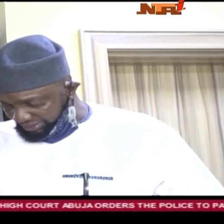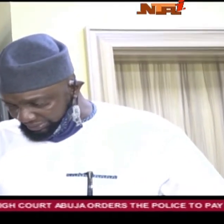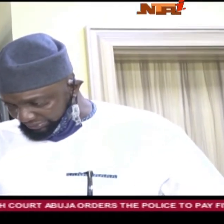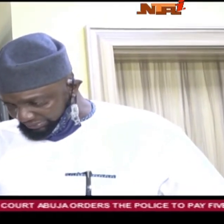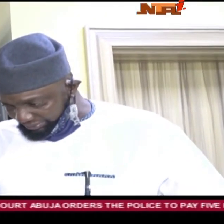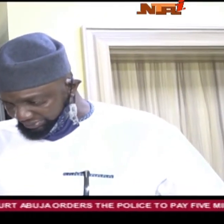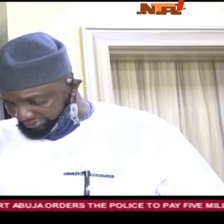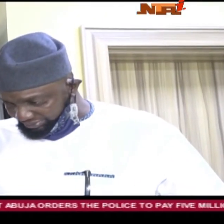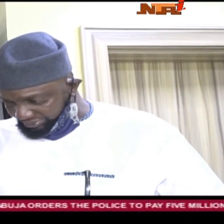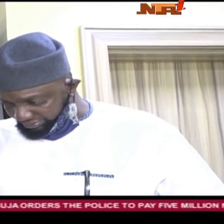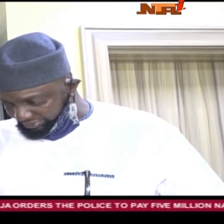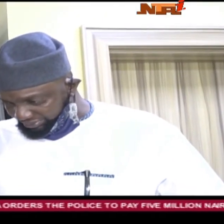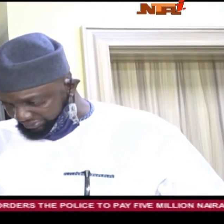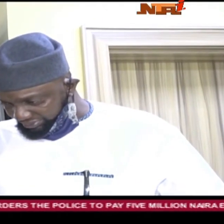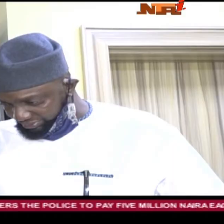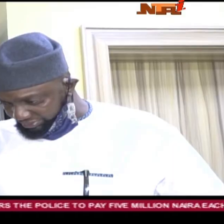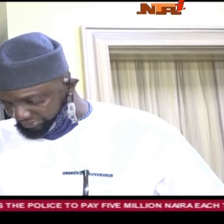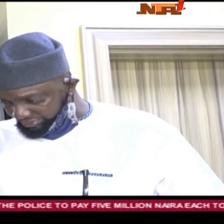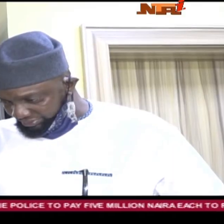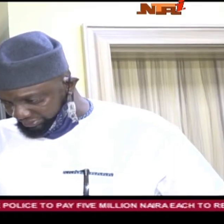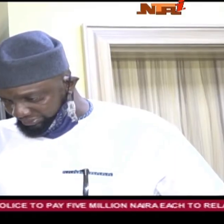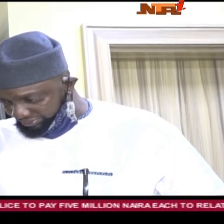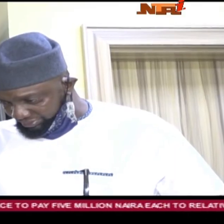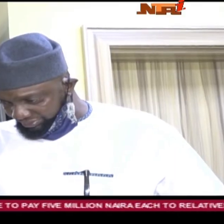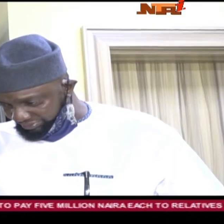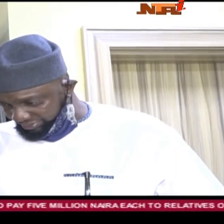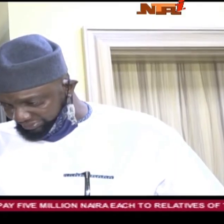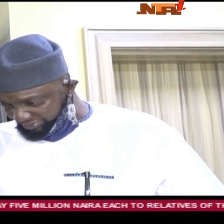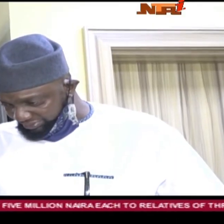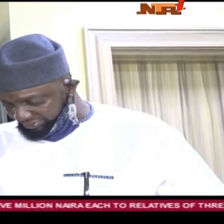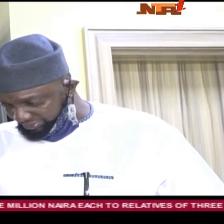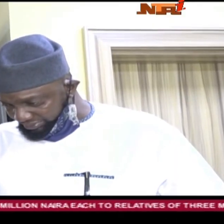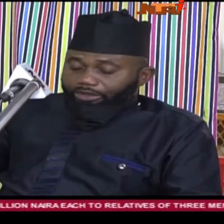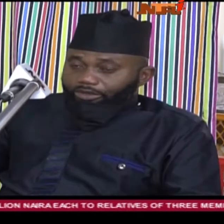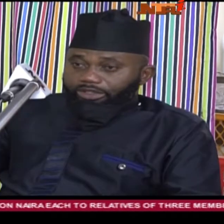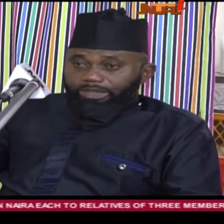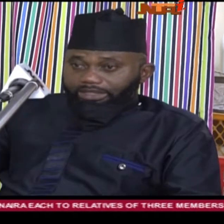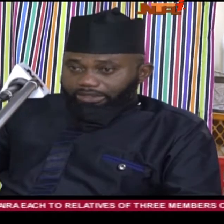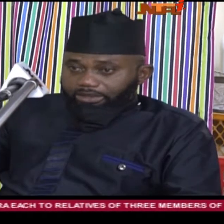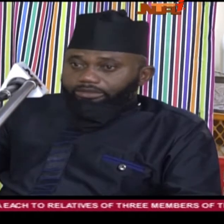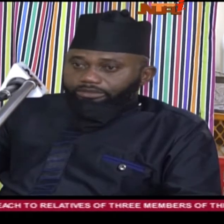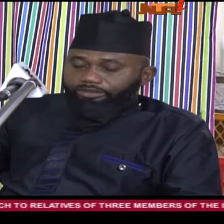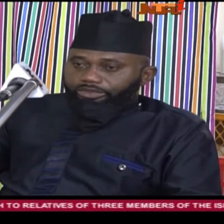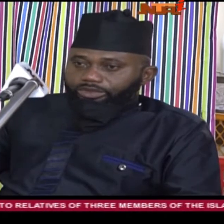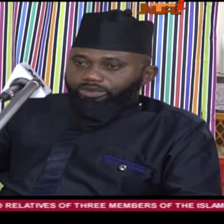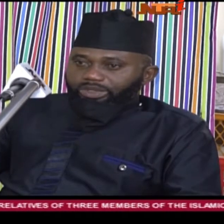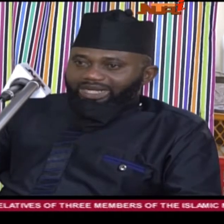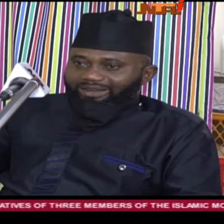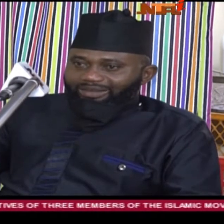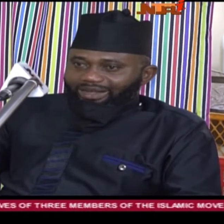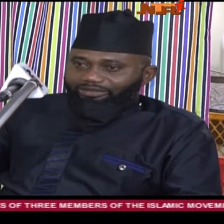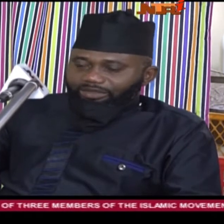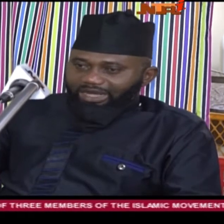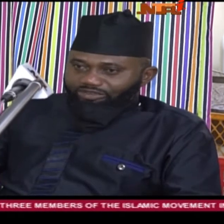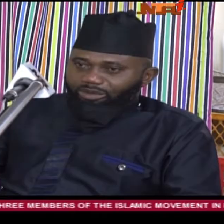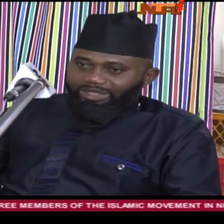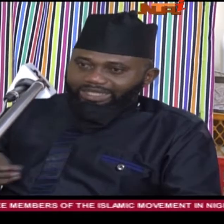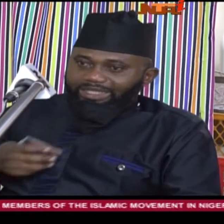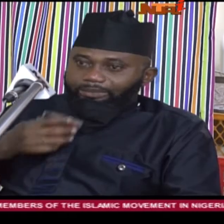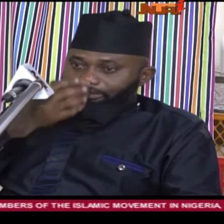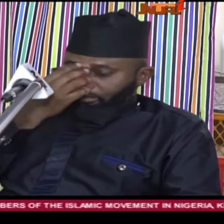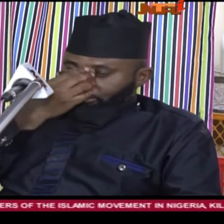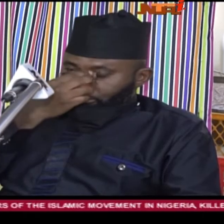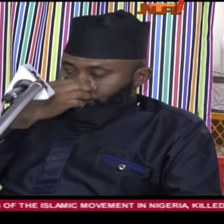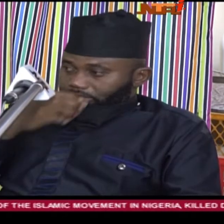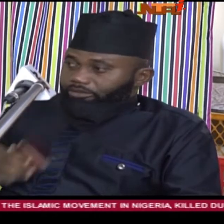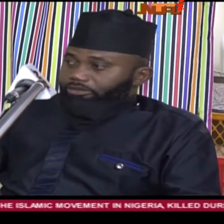Tears for an African man may indicate a sign of weakness and can be so embarrassing, except in